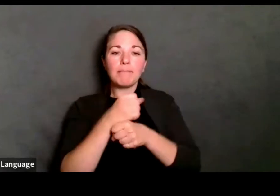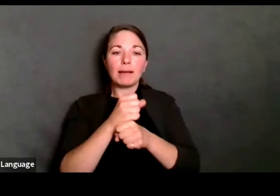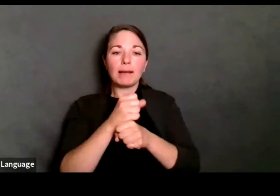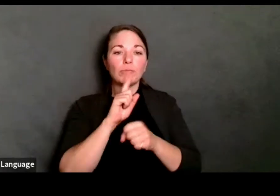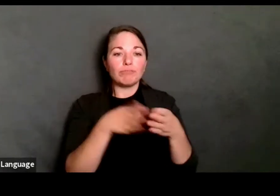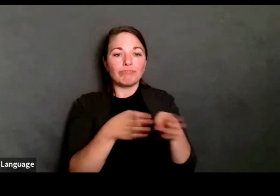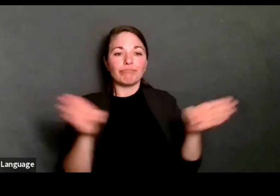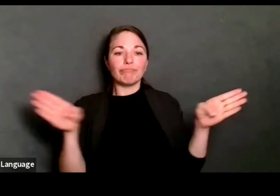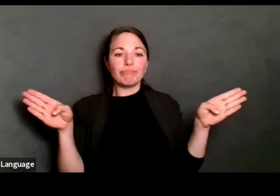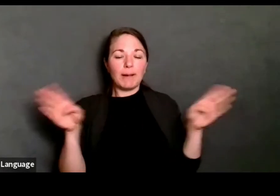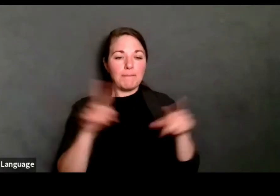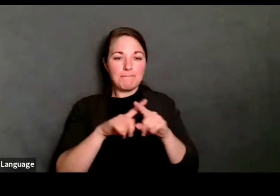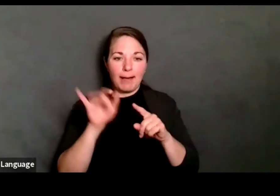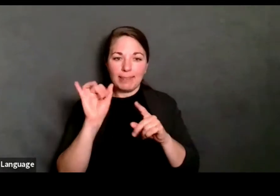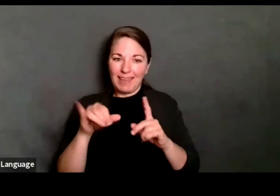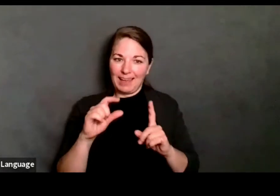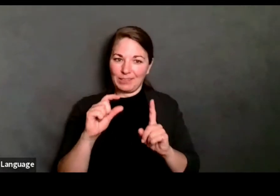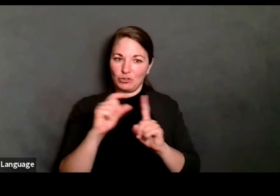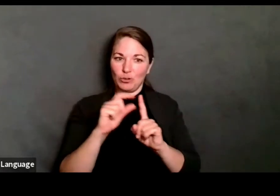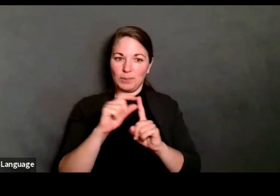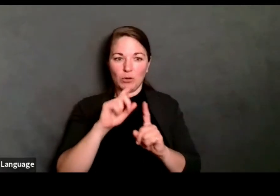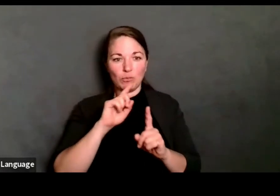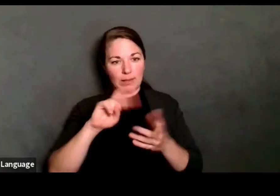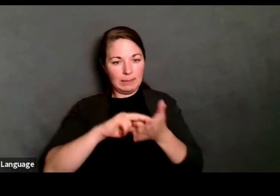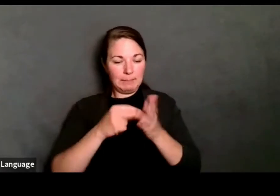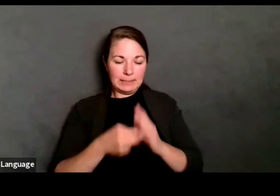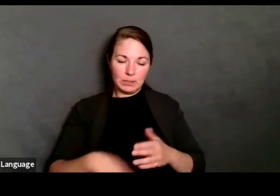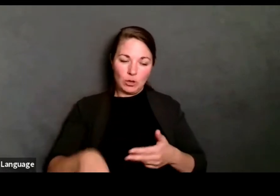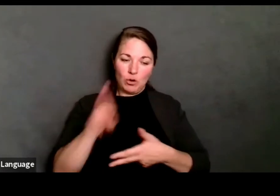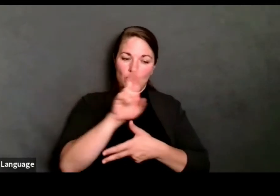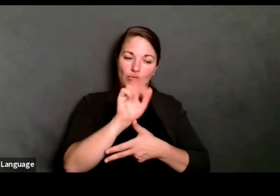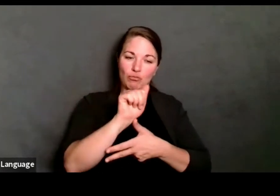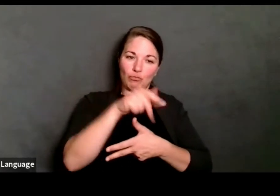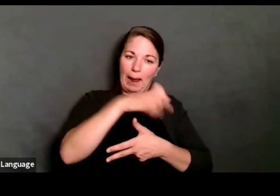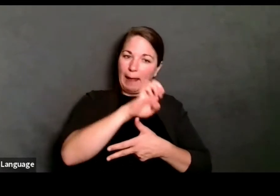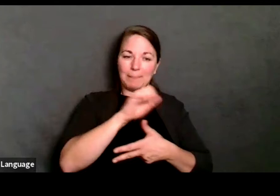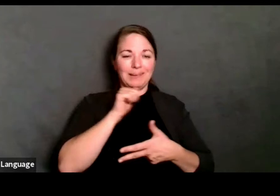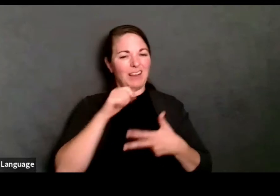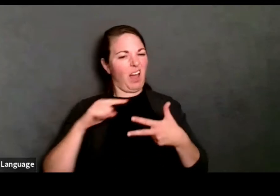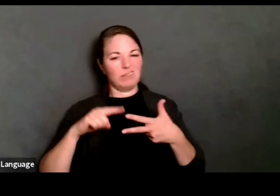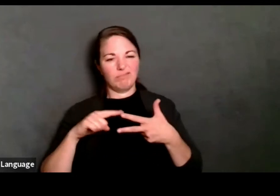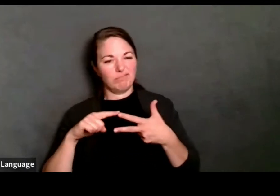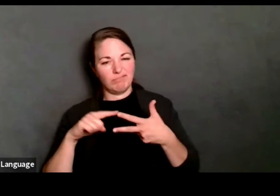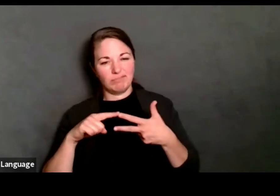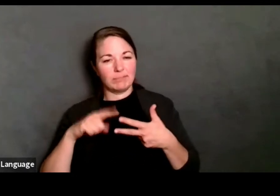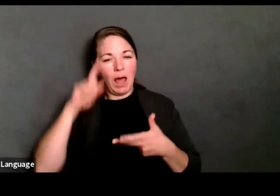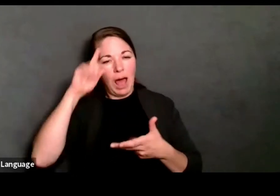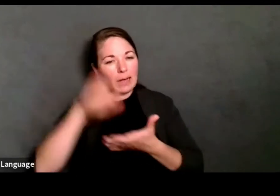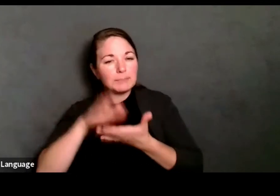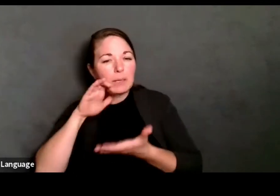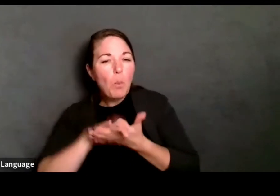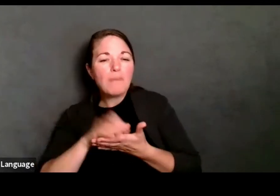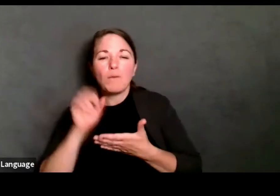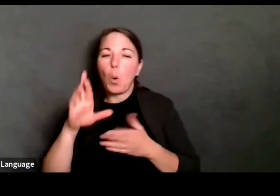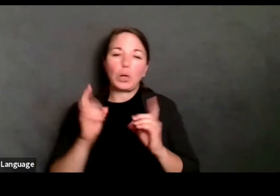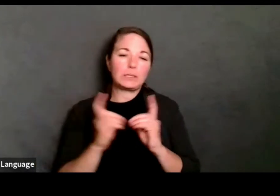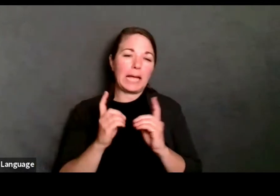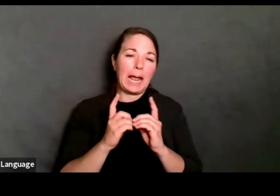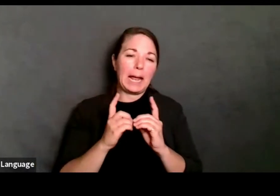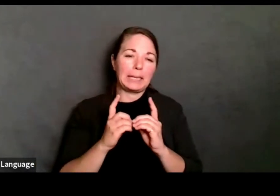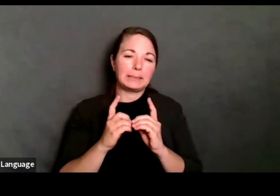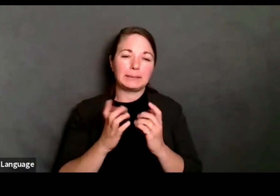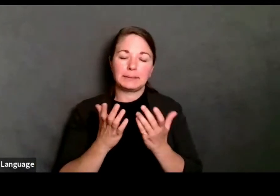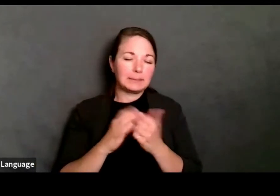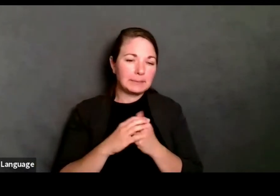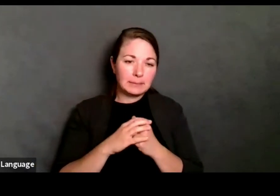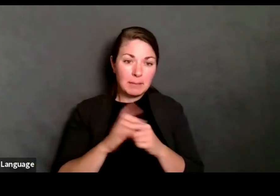the terminology still implies that the pure form of rape does not include either spouses or dates, even though the data